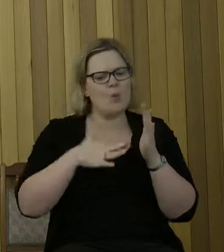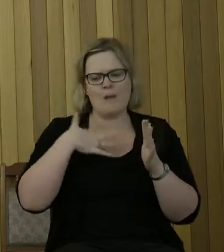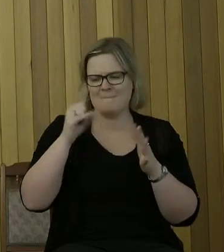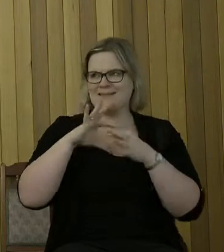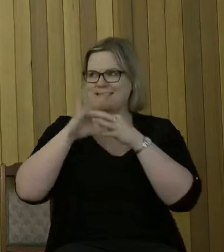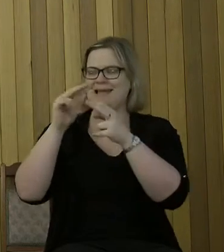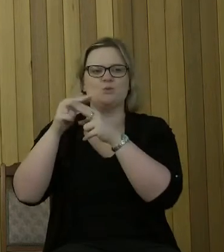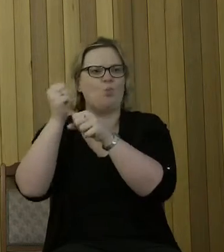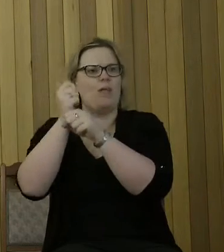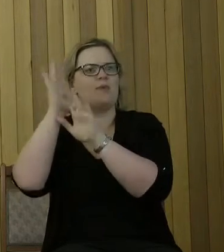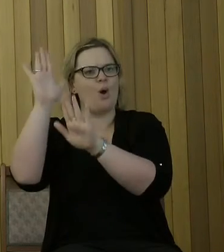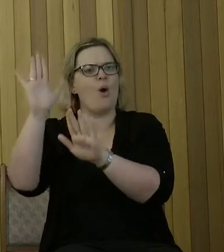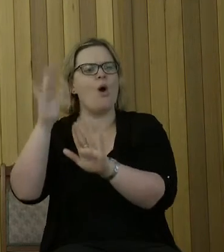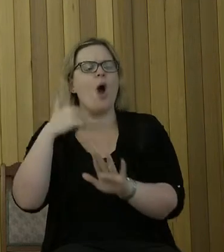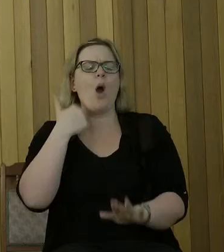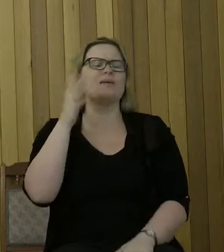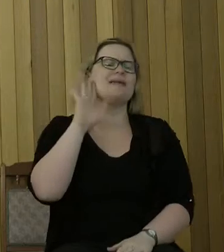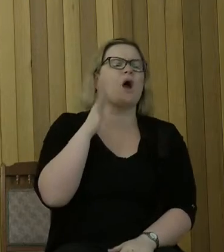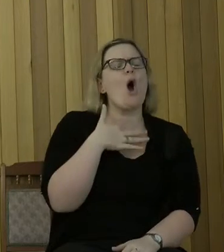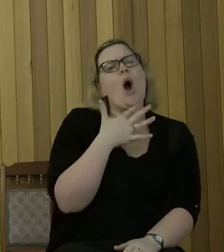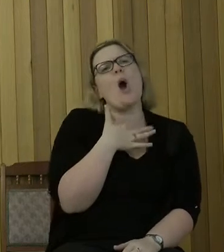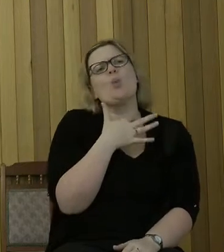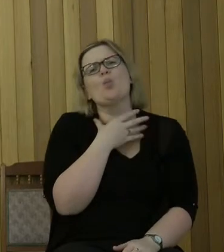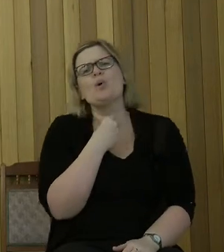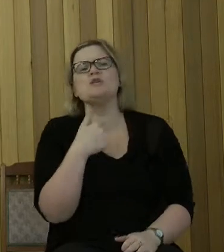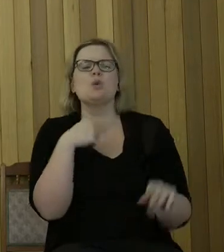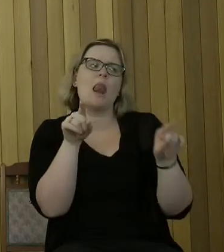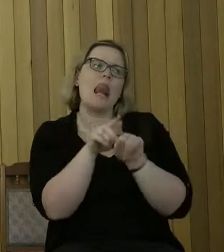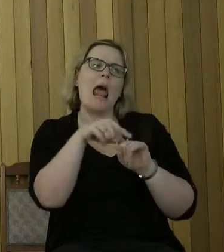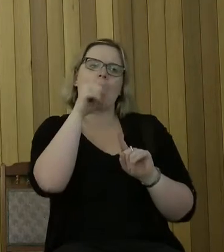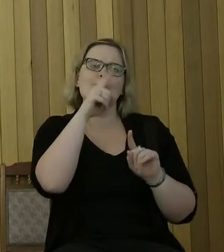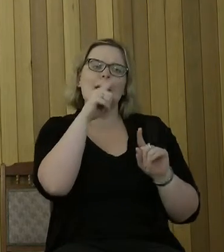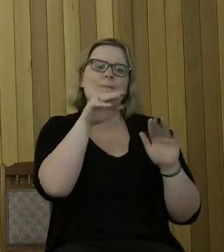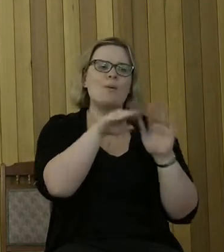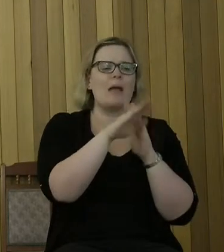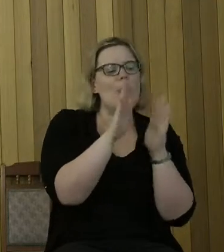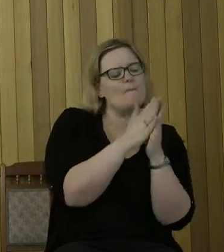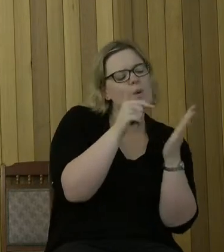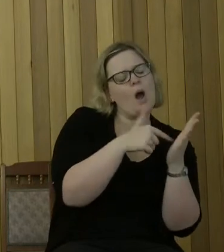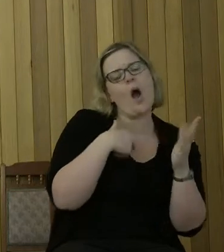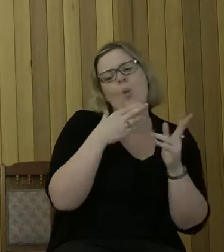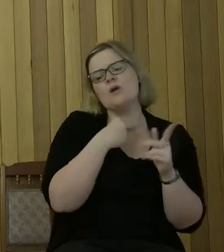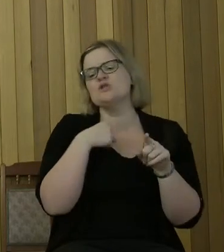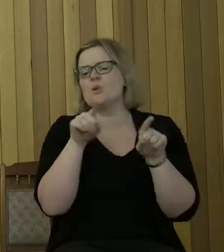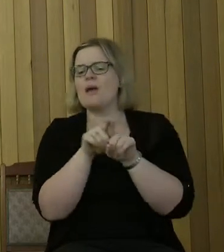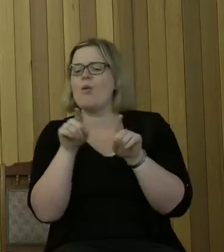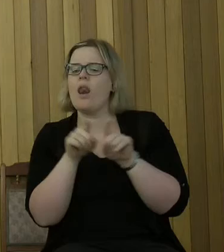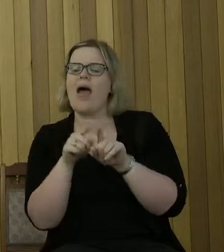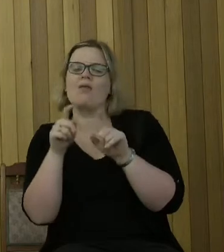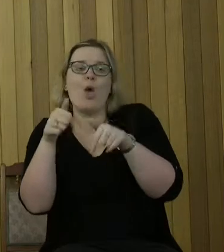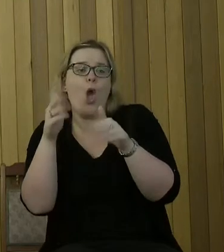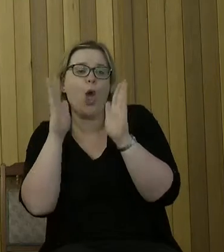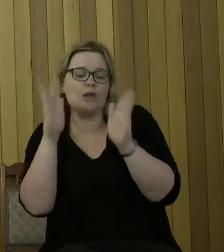I hear more and more, oh, I wish we were like those people in the book of Acts. I wish we were like the early church. I wish we were like those characters in the Bible.